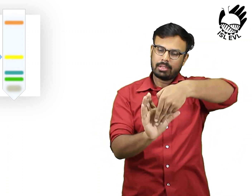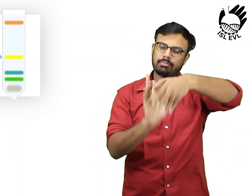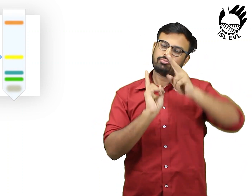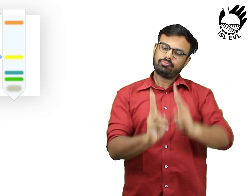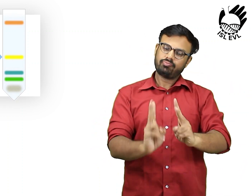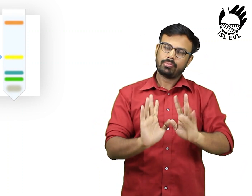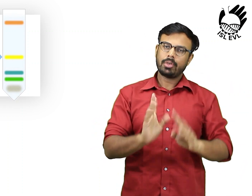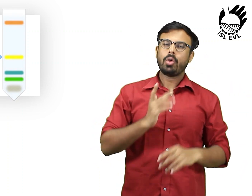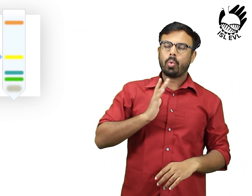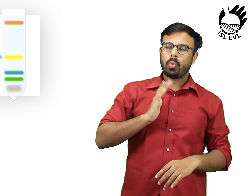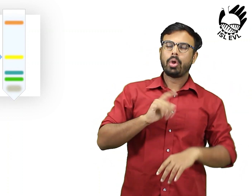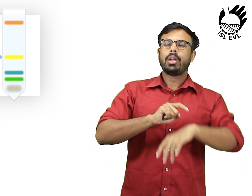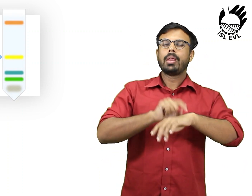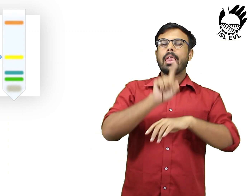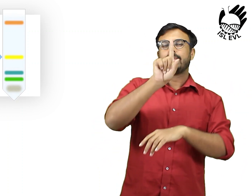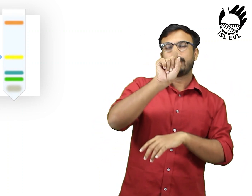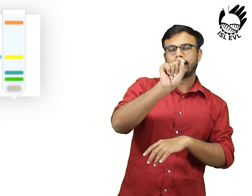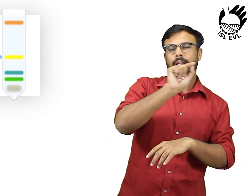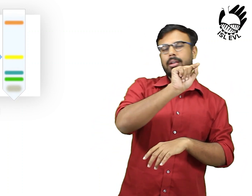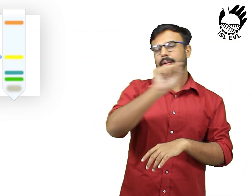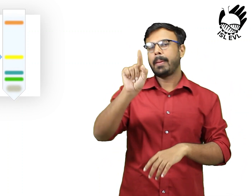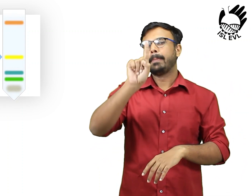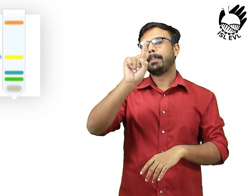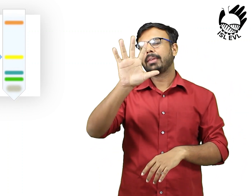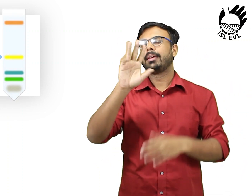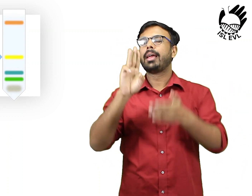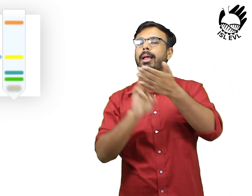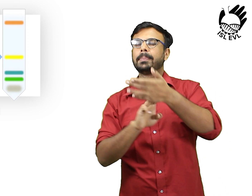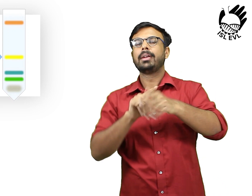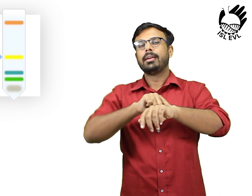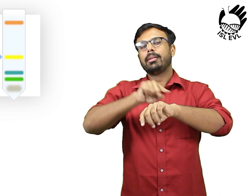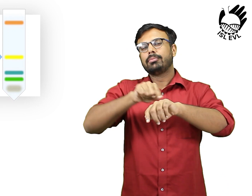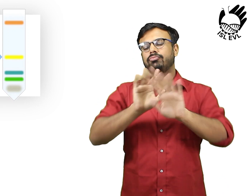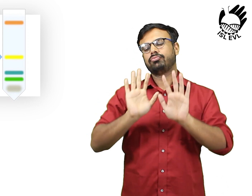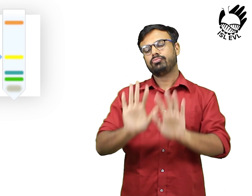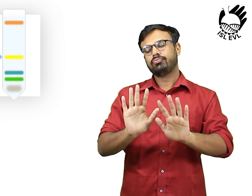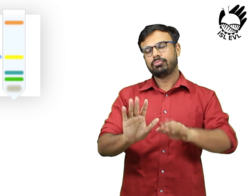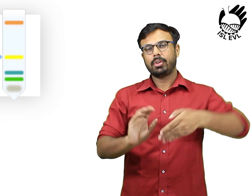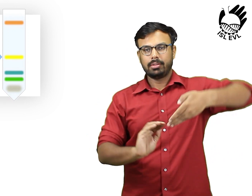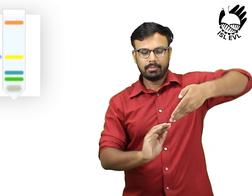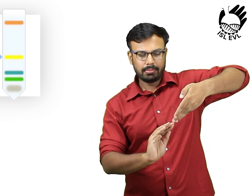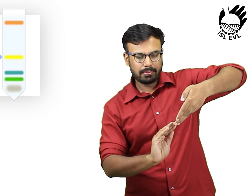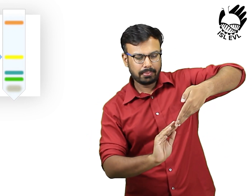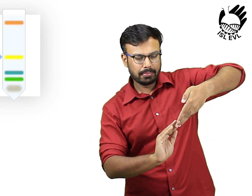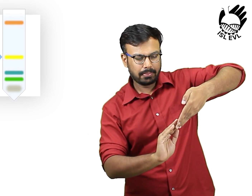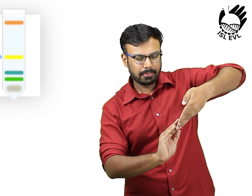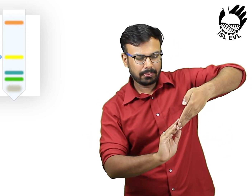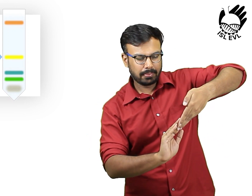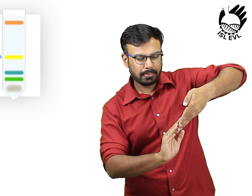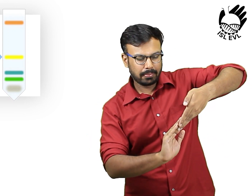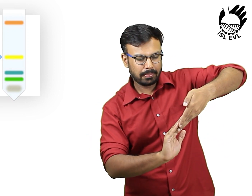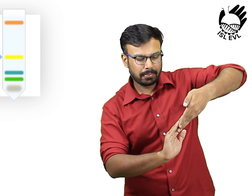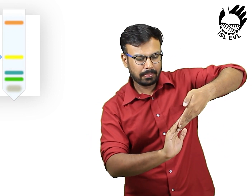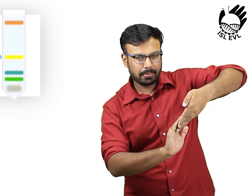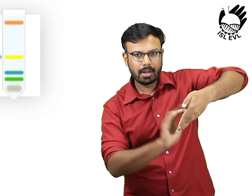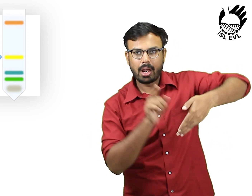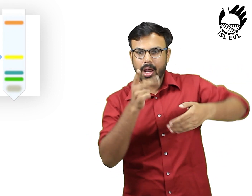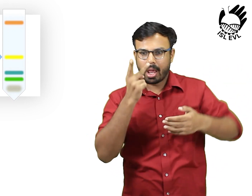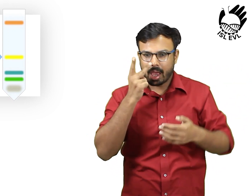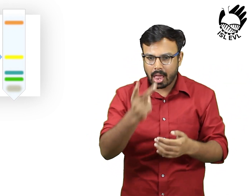Leave the paper in the beaker for 10 to 15 minutes. Watch carefully as